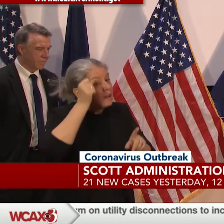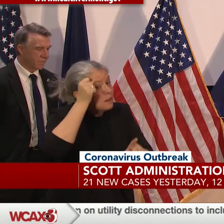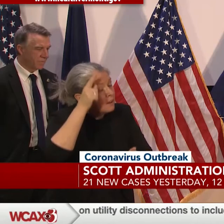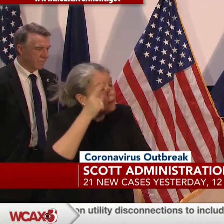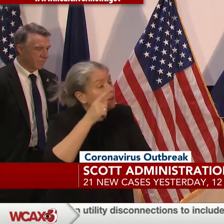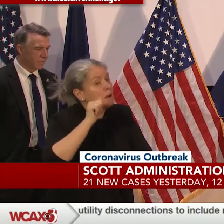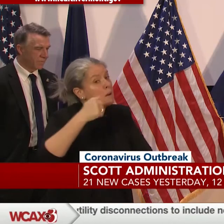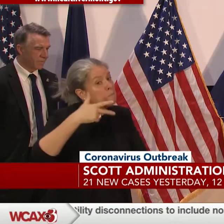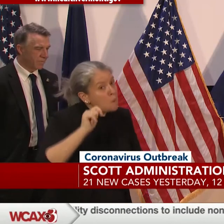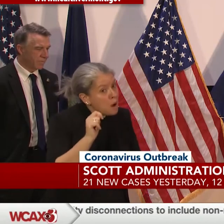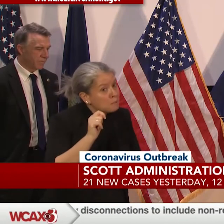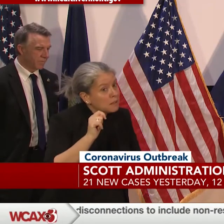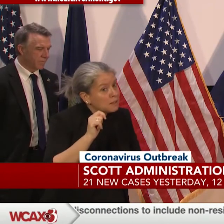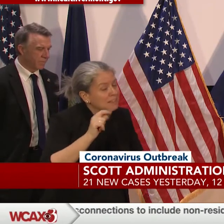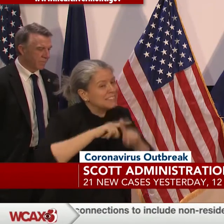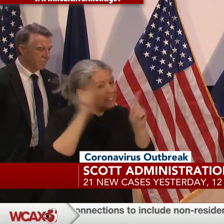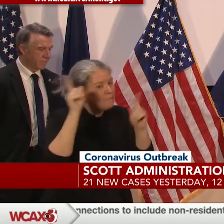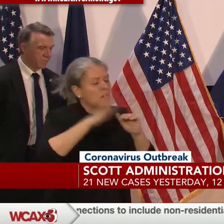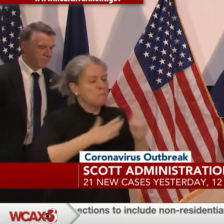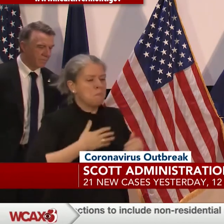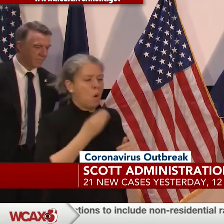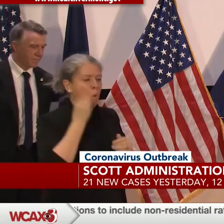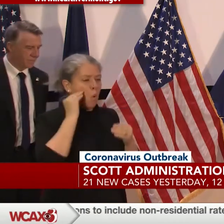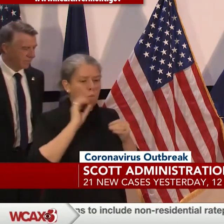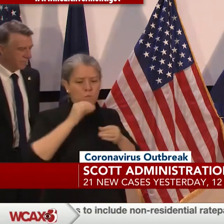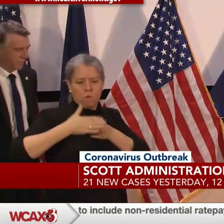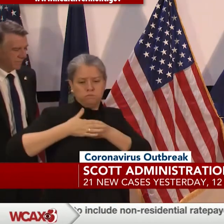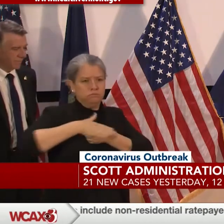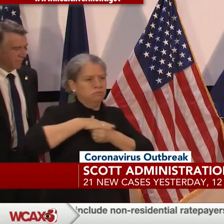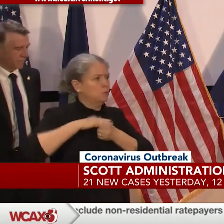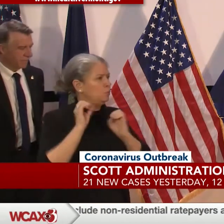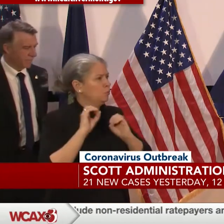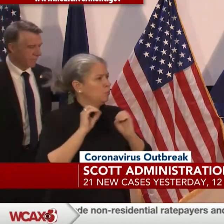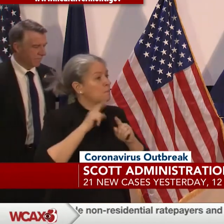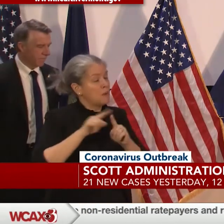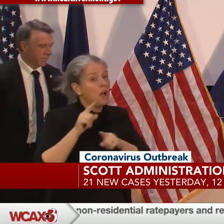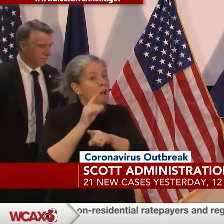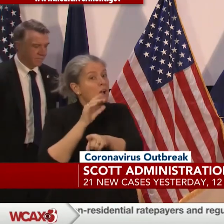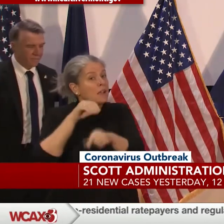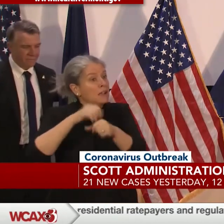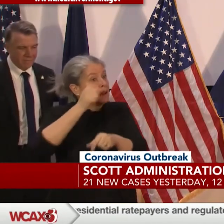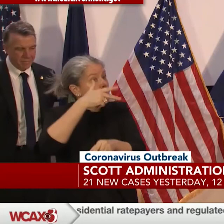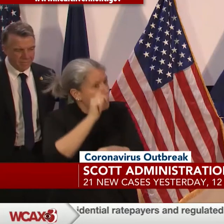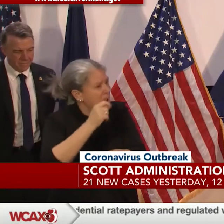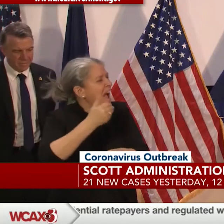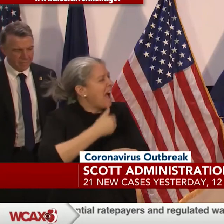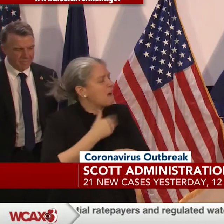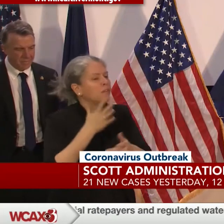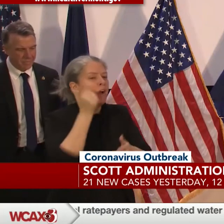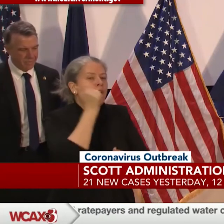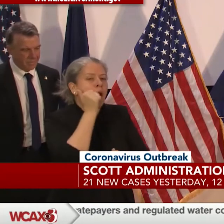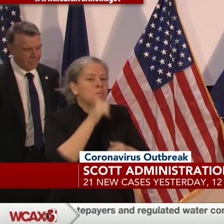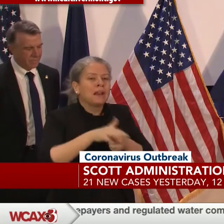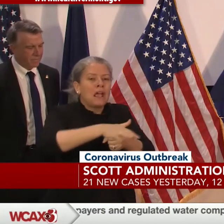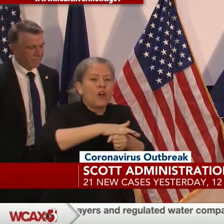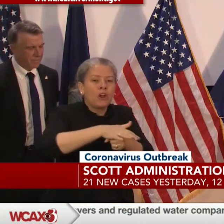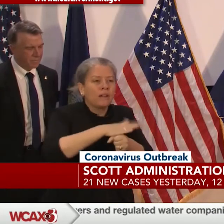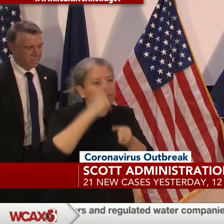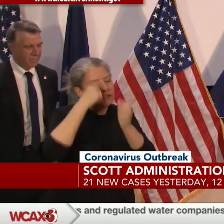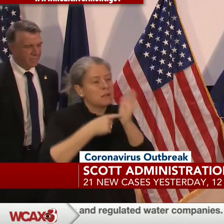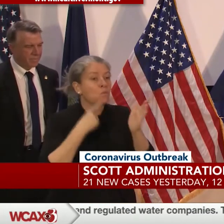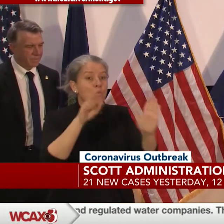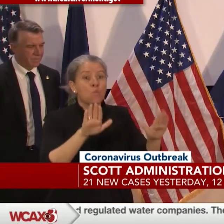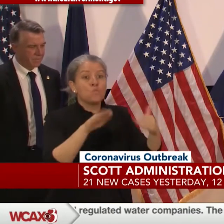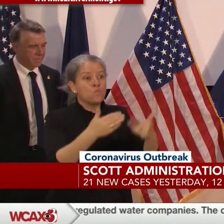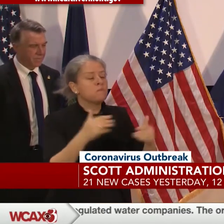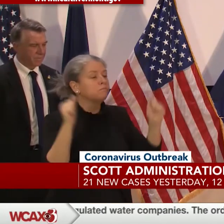this, as opposed to living in your own home, are that there are now congregate settings in those buildings. So there's a room where everybody